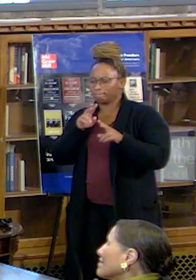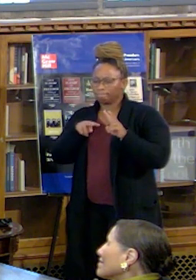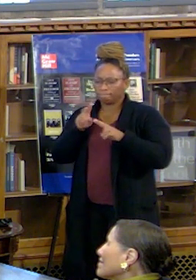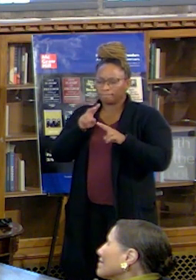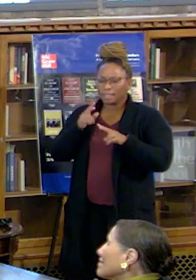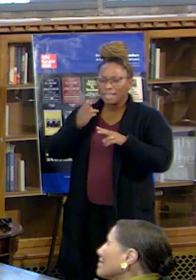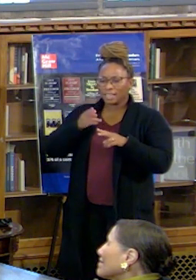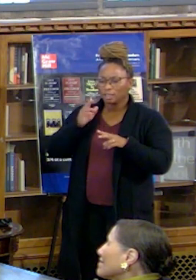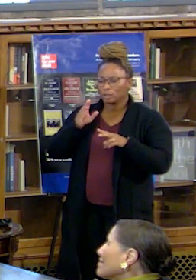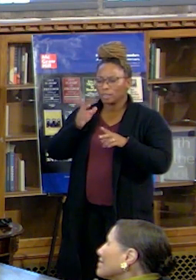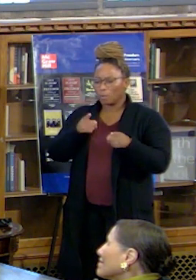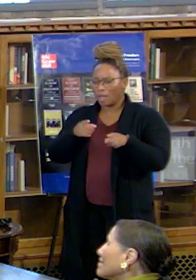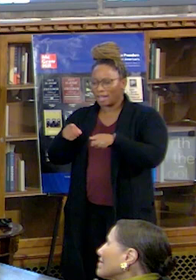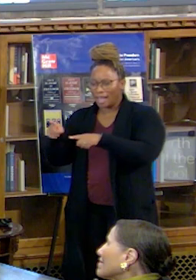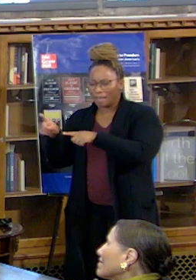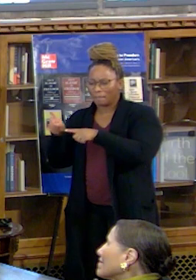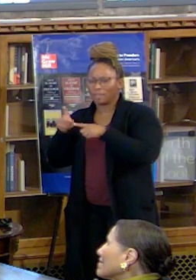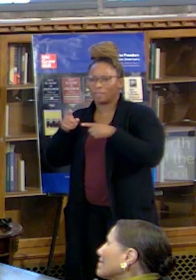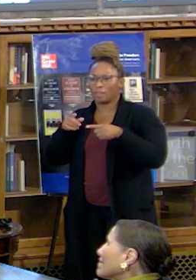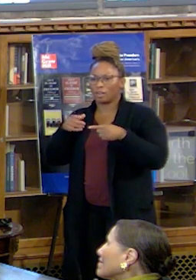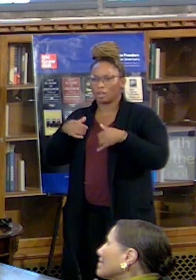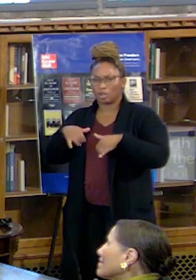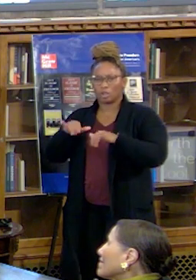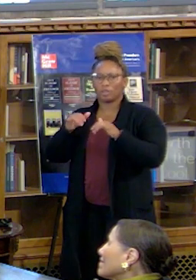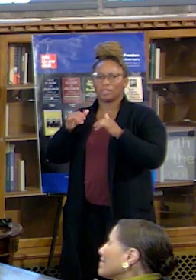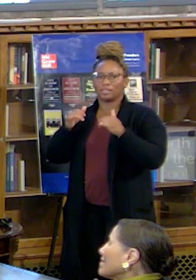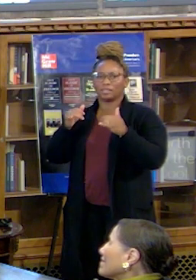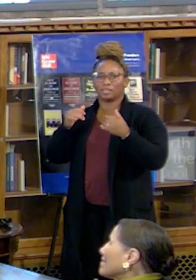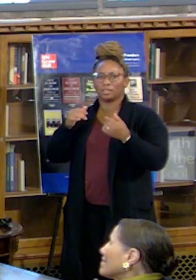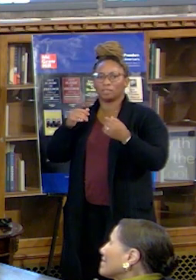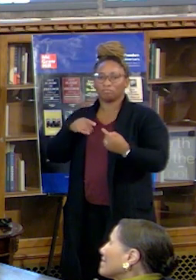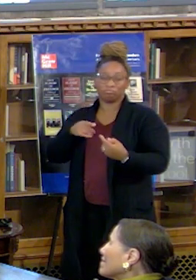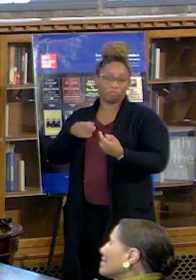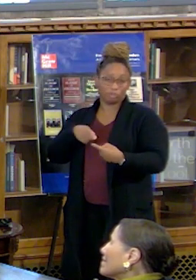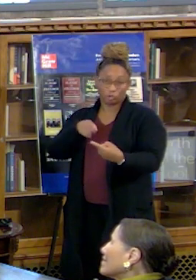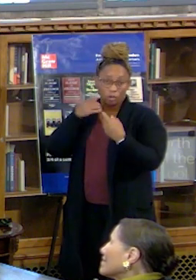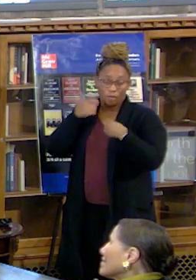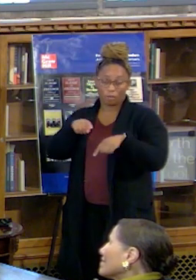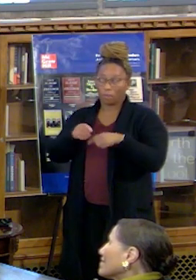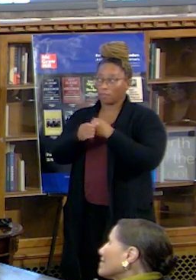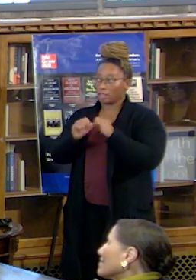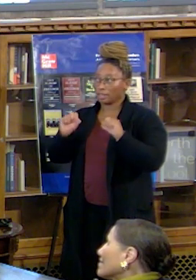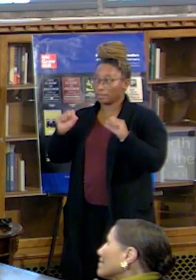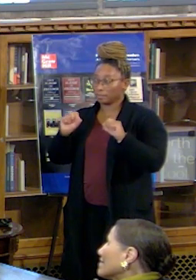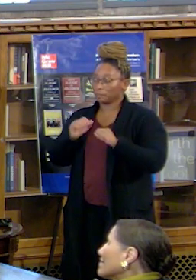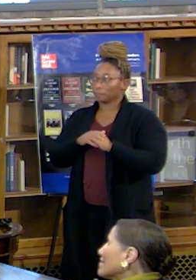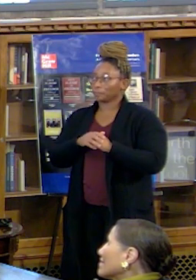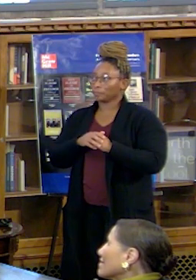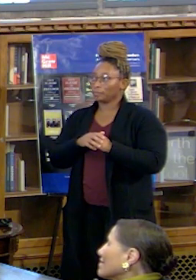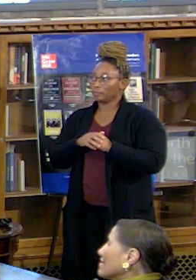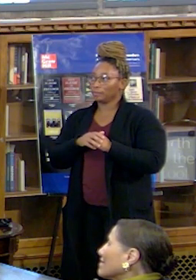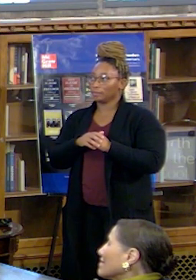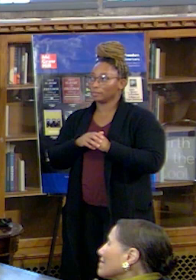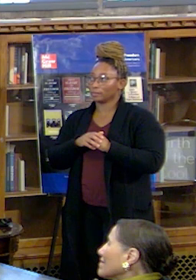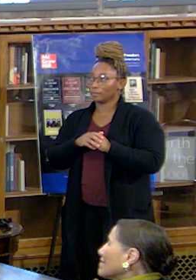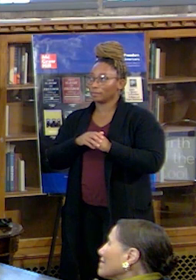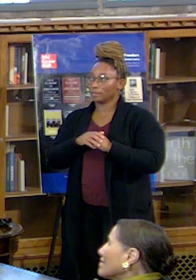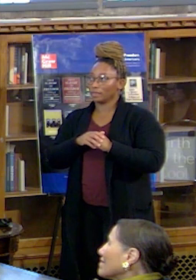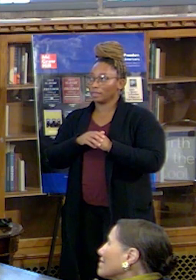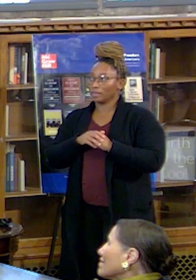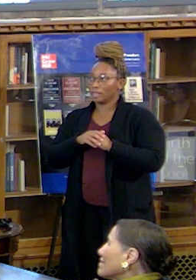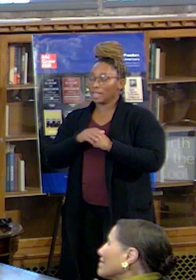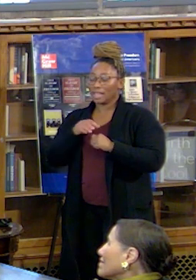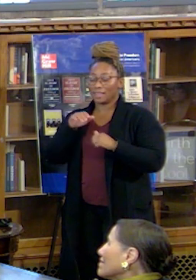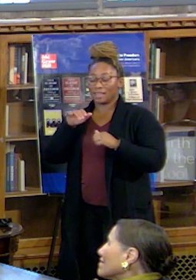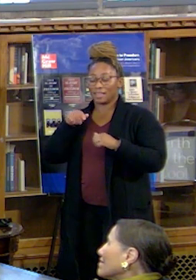history of our current Dynamic Freedom struggle in this McCarthy esque present